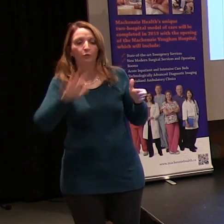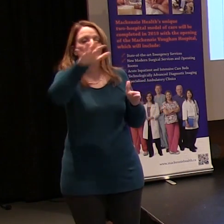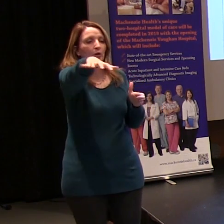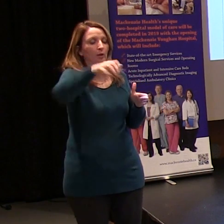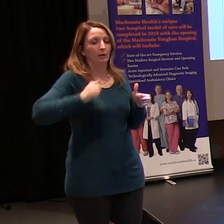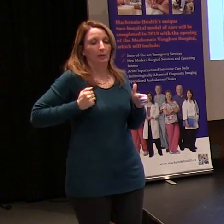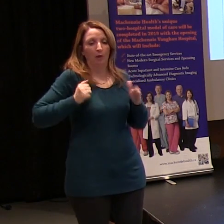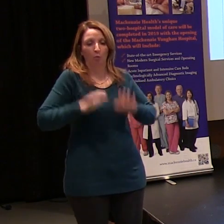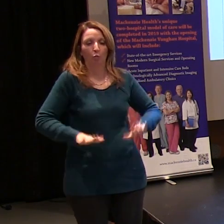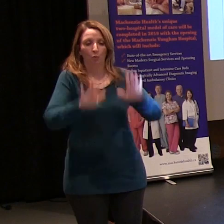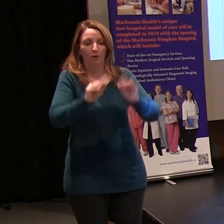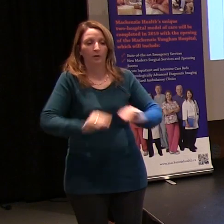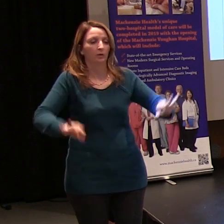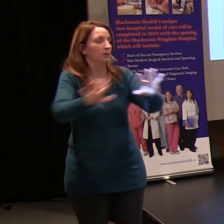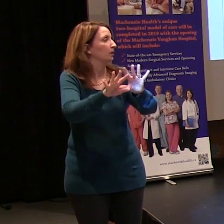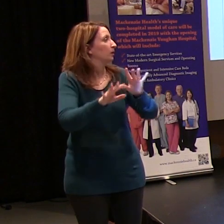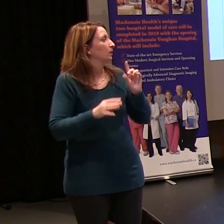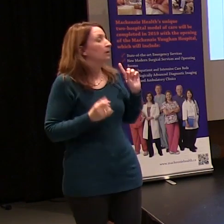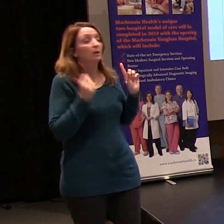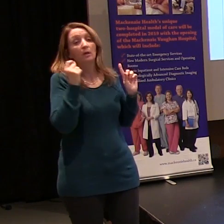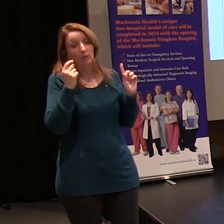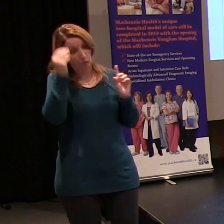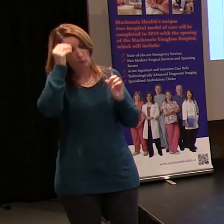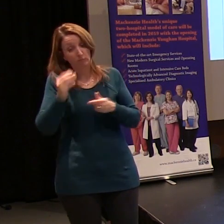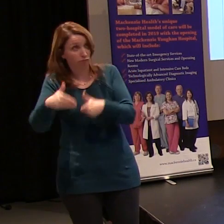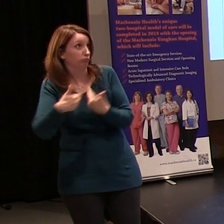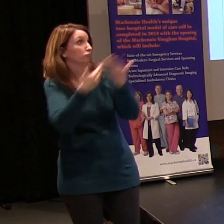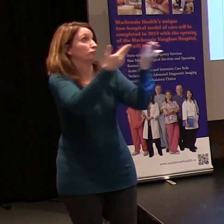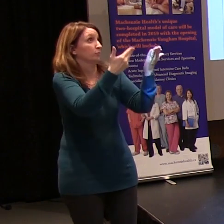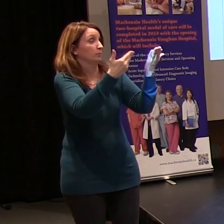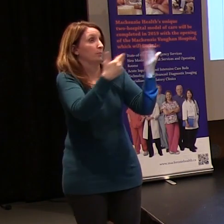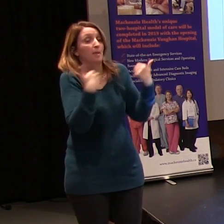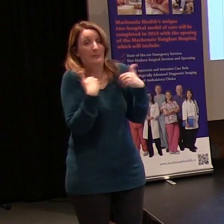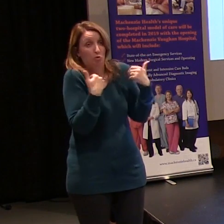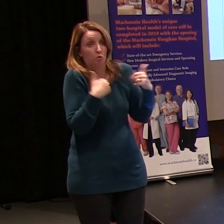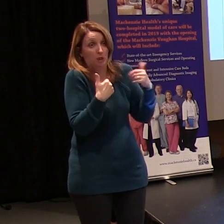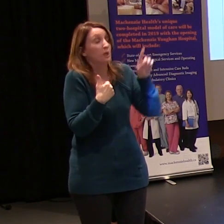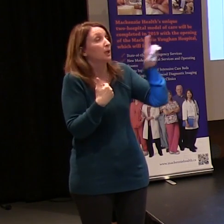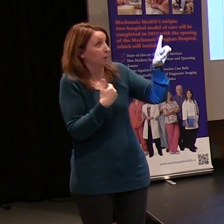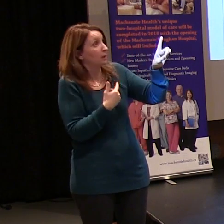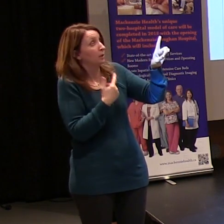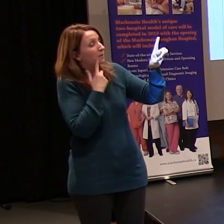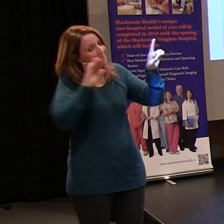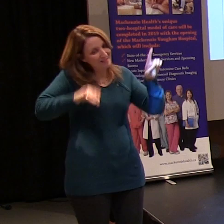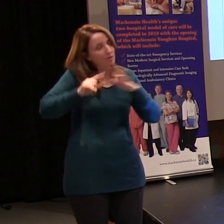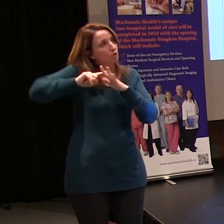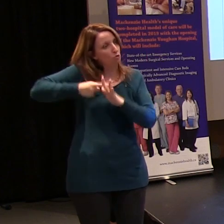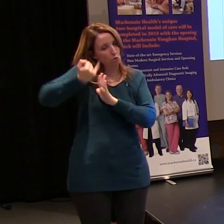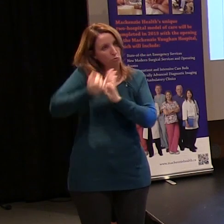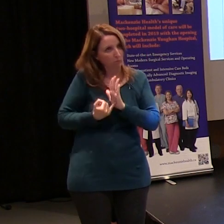And and that's the stage 2 that's submitted to the ministry. We are starting from this is our start